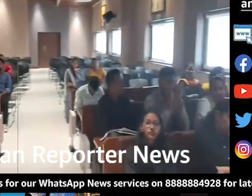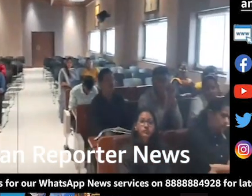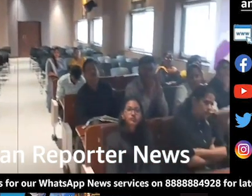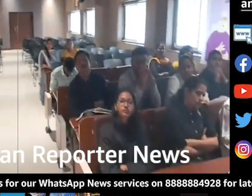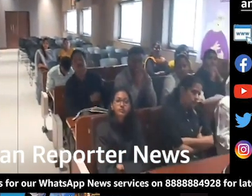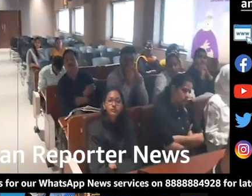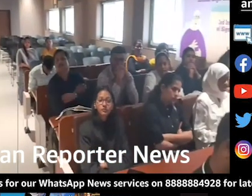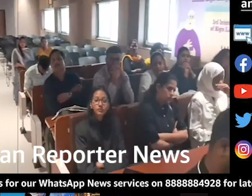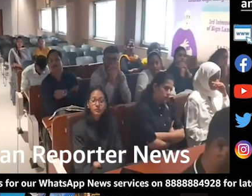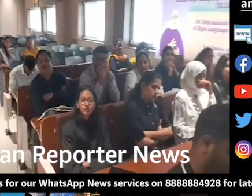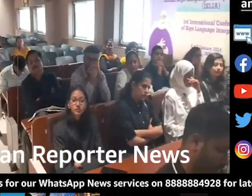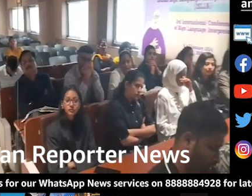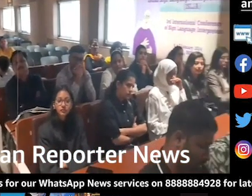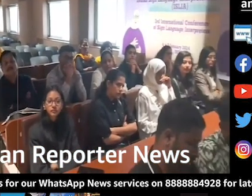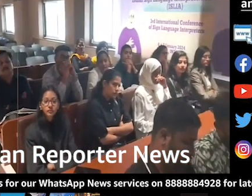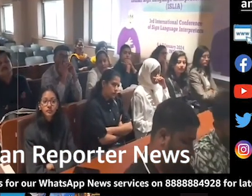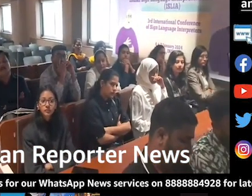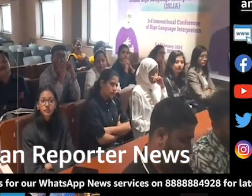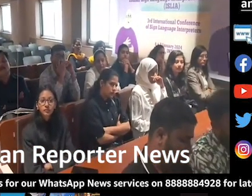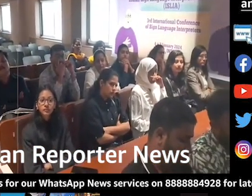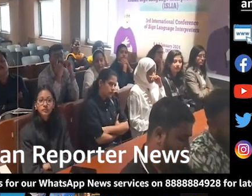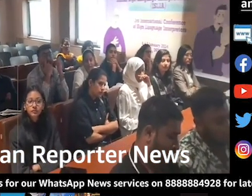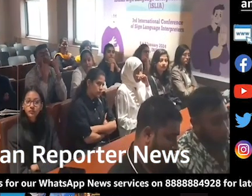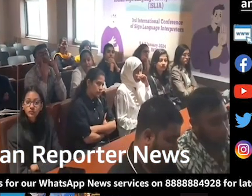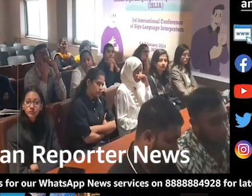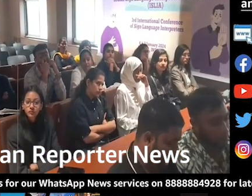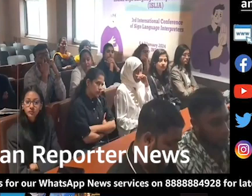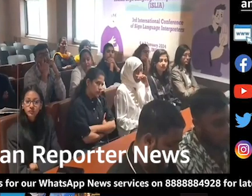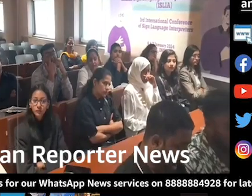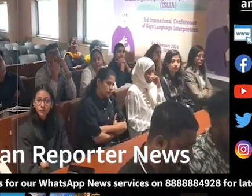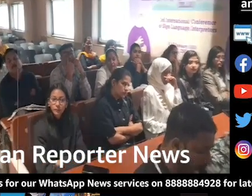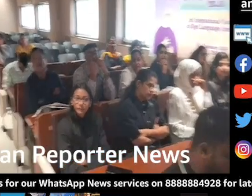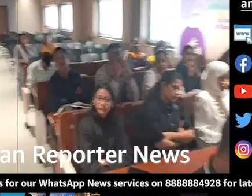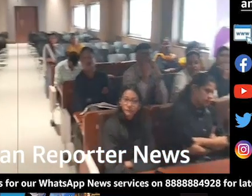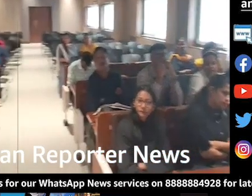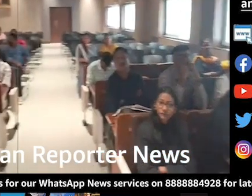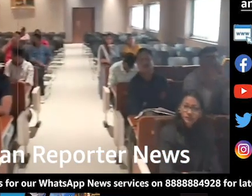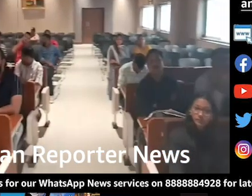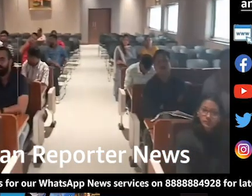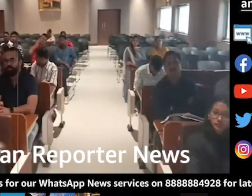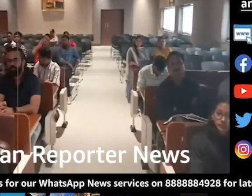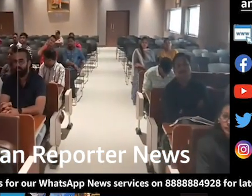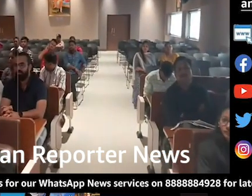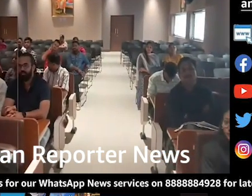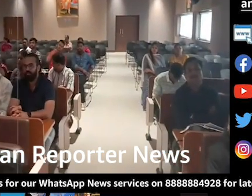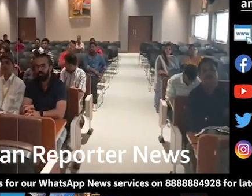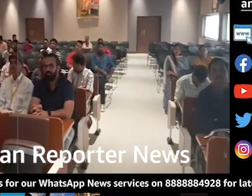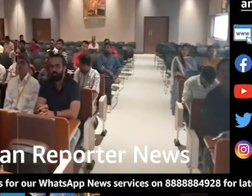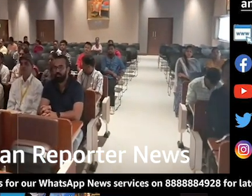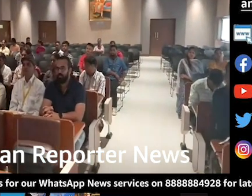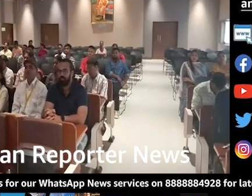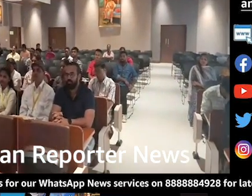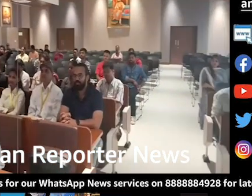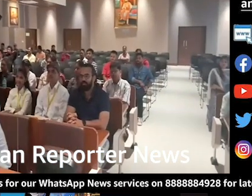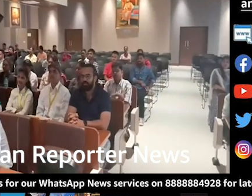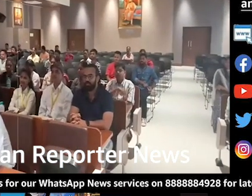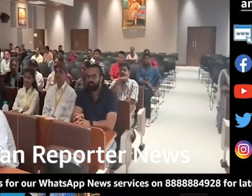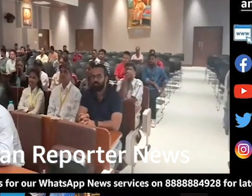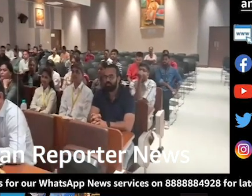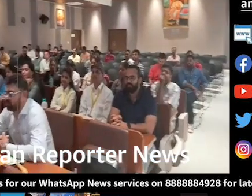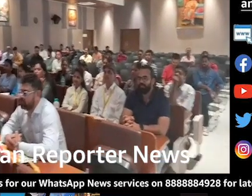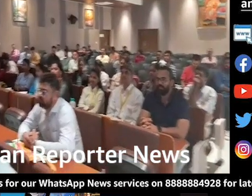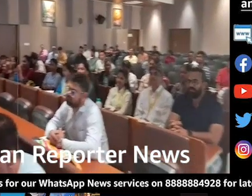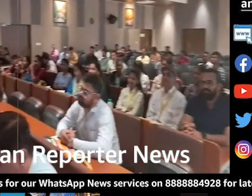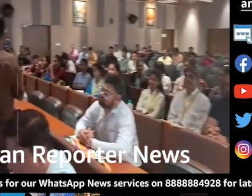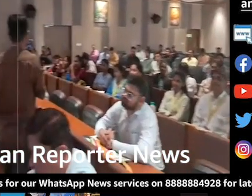of luxury, trust, reliability, and also ambition. Ambition to grow in the state of